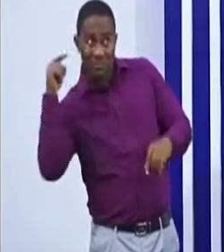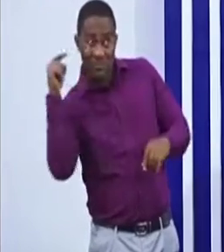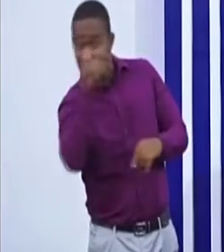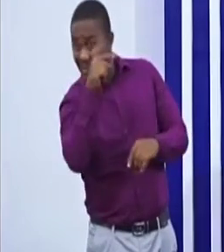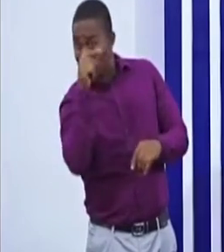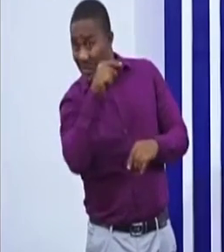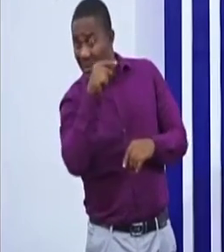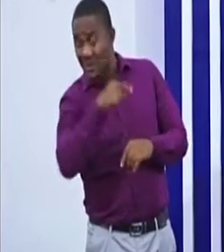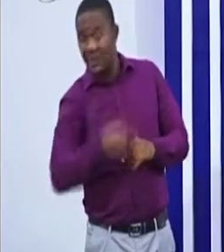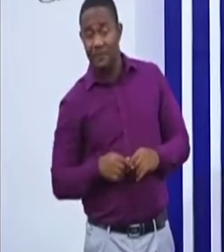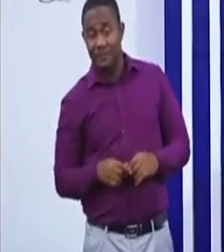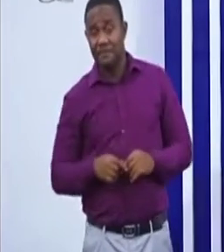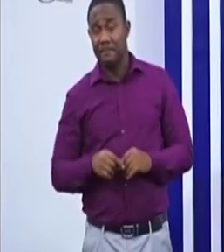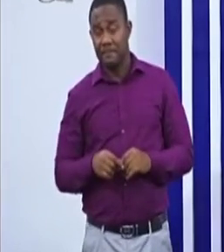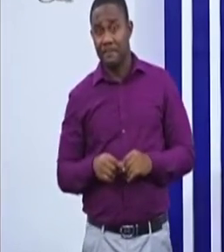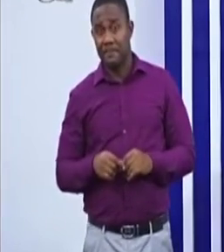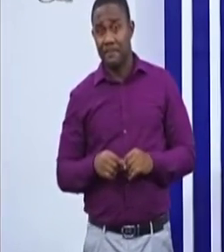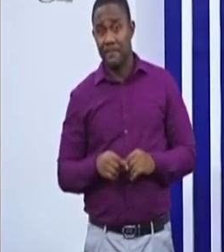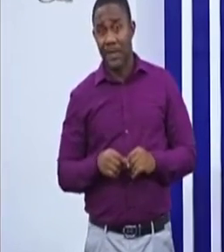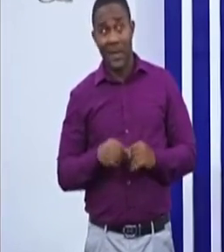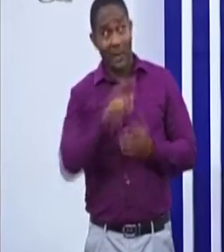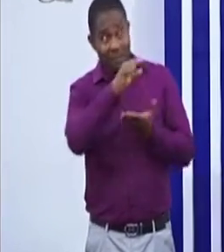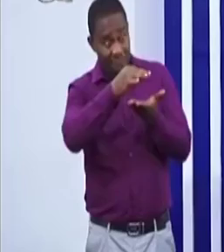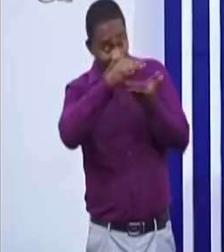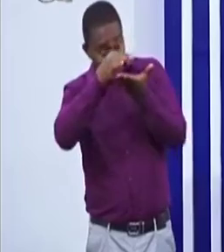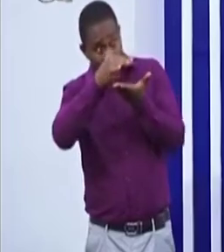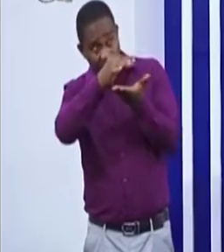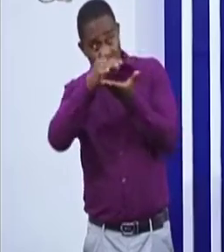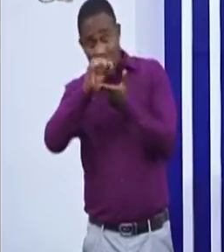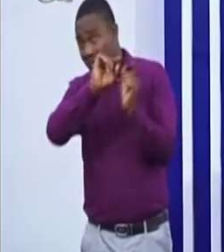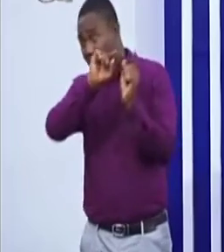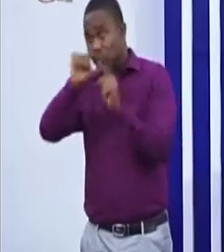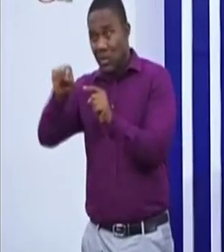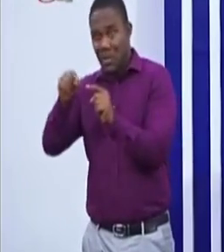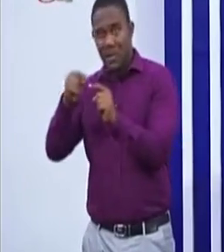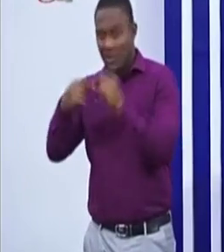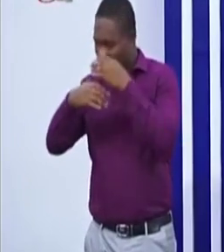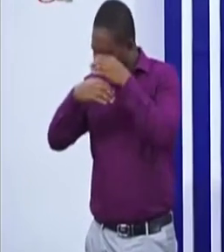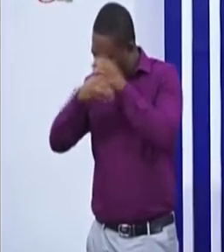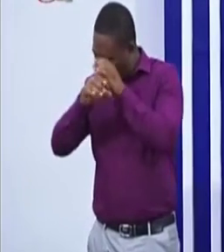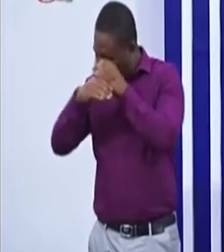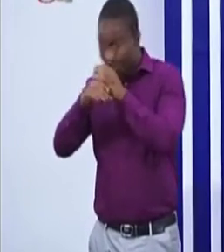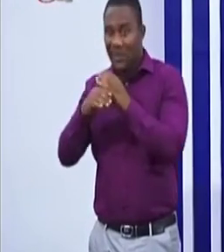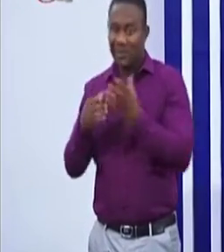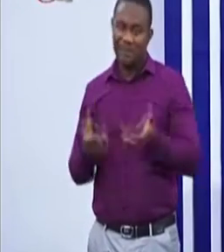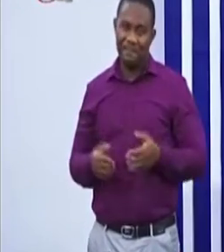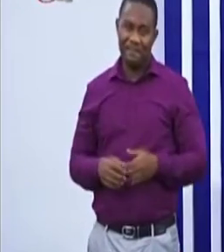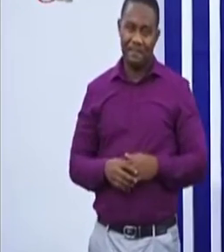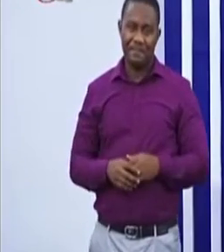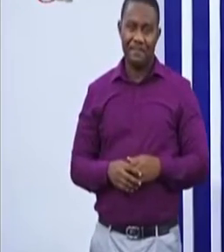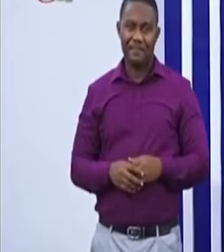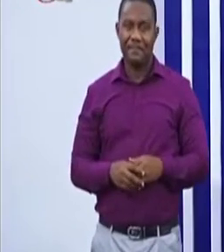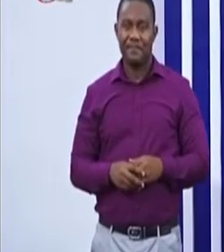those locations, and take the samples of those who have sent in their